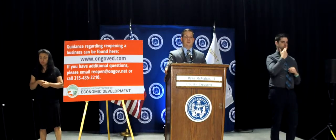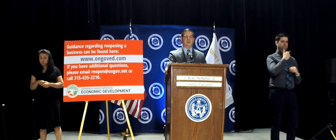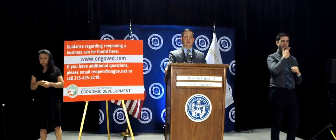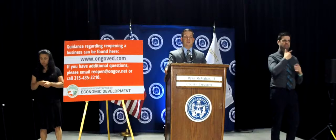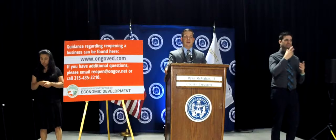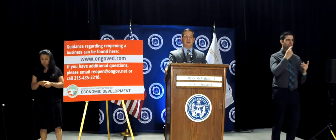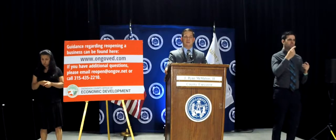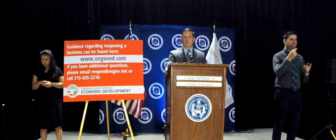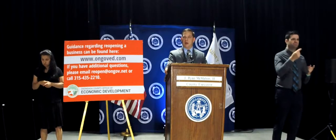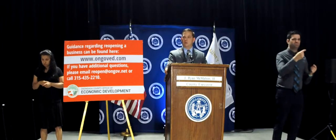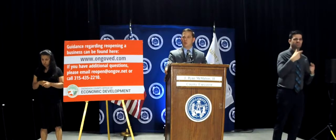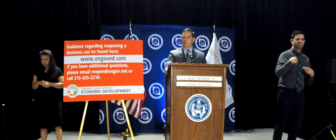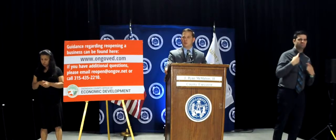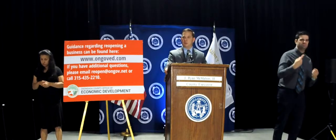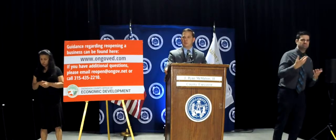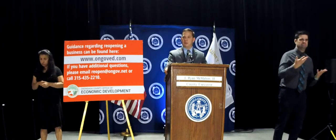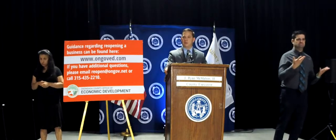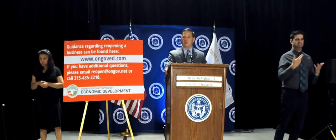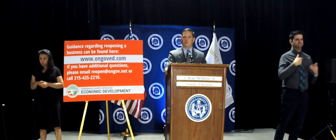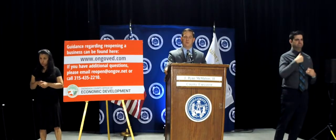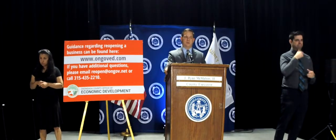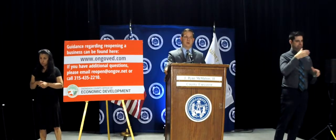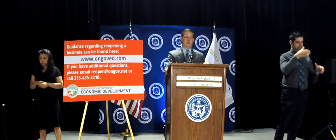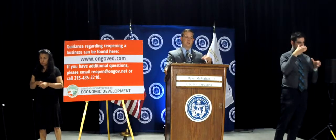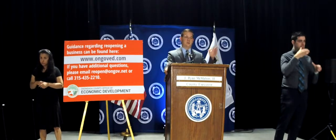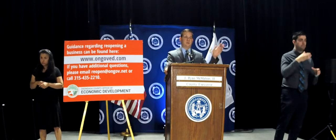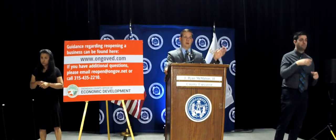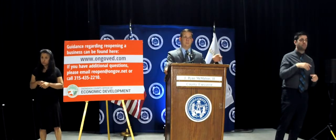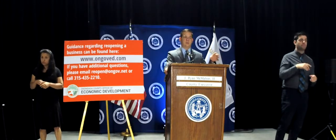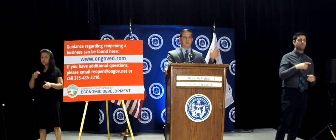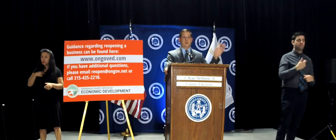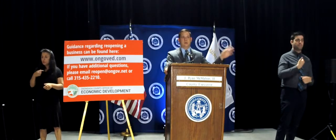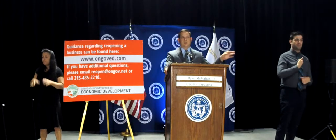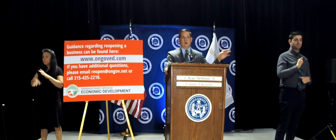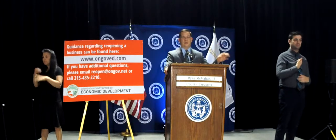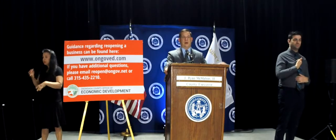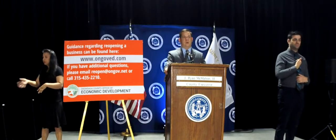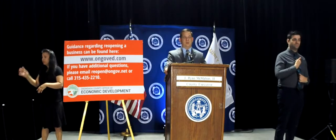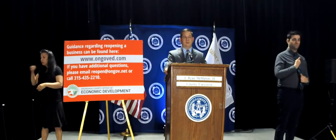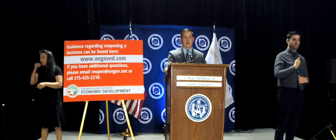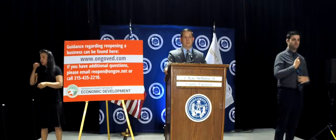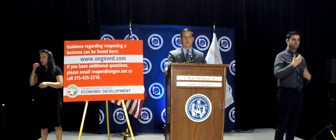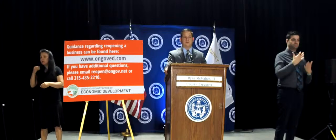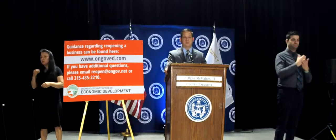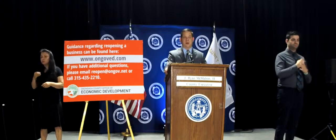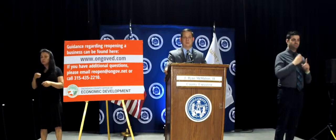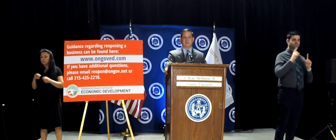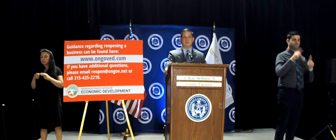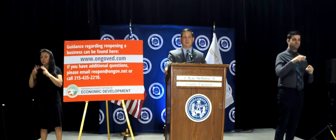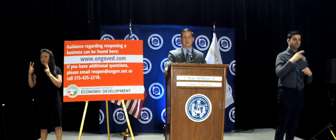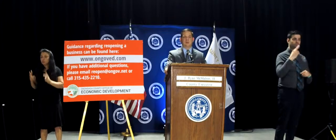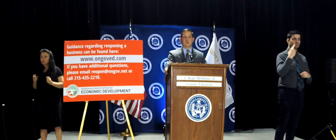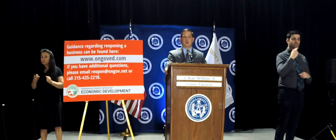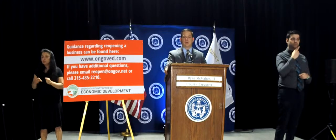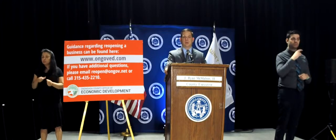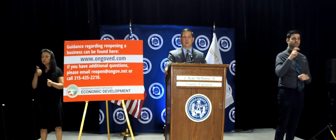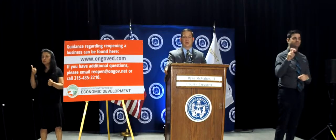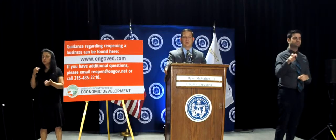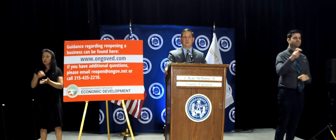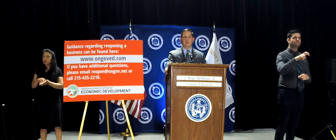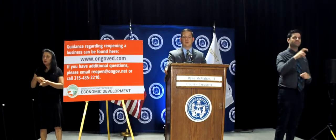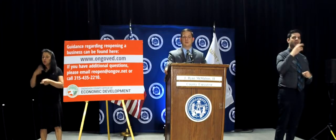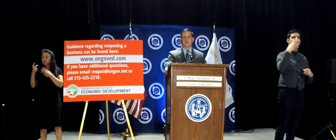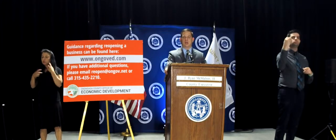I've taken advantage of the outdoor seating myself. I've been trying to, when I'm getting around the county and stopping at different spots, and